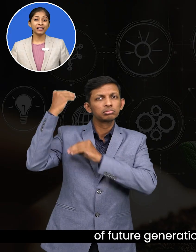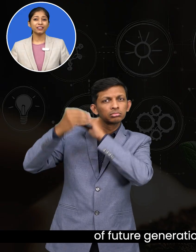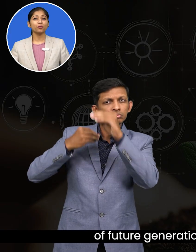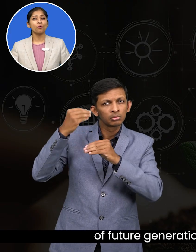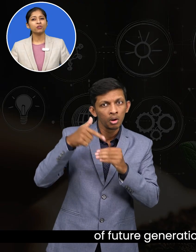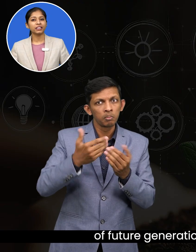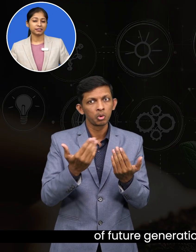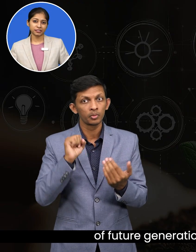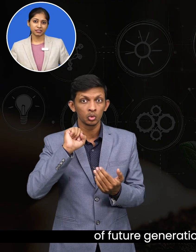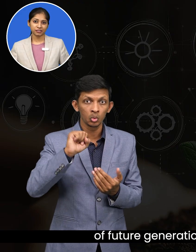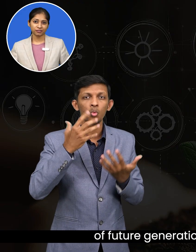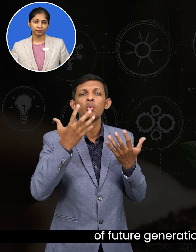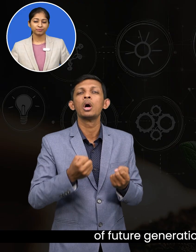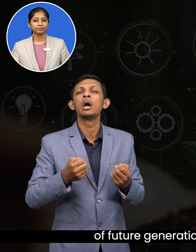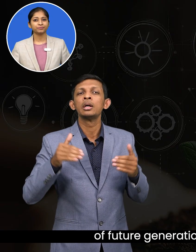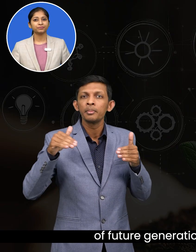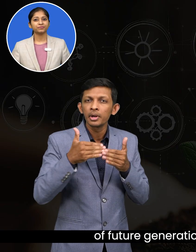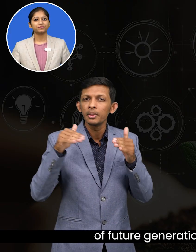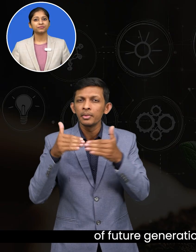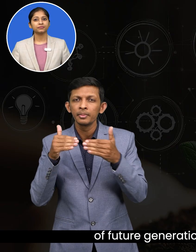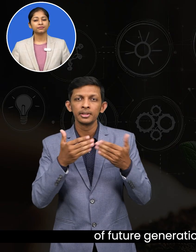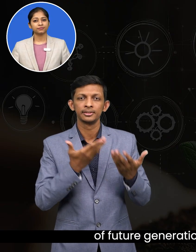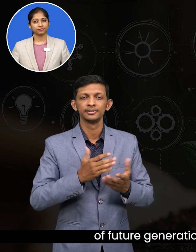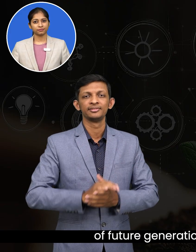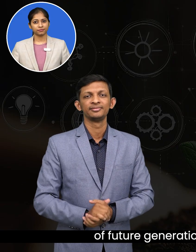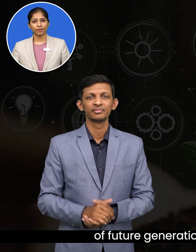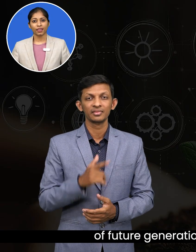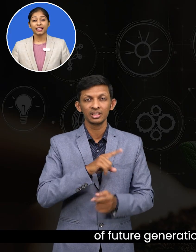to meet their own needs.